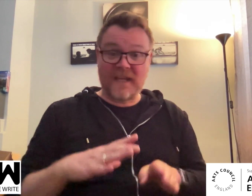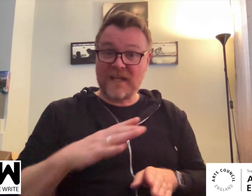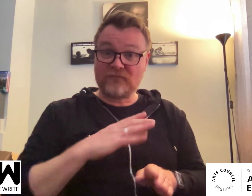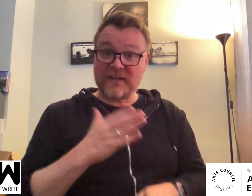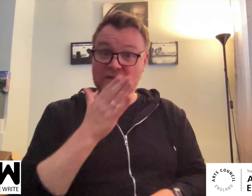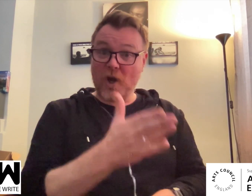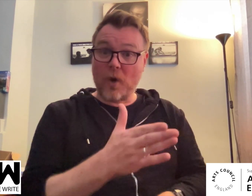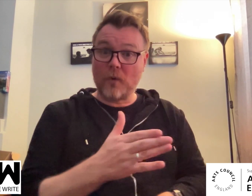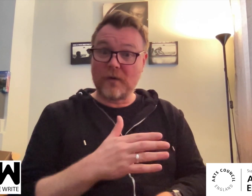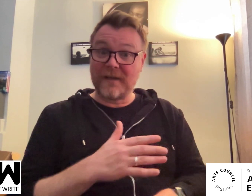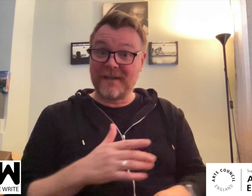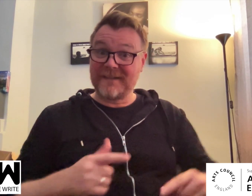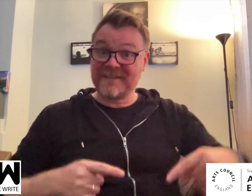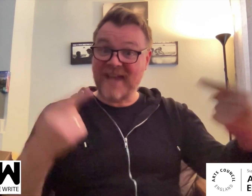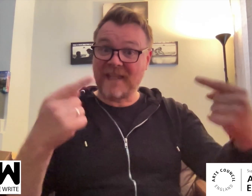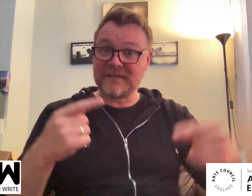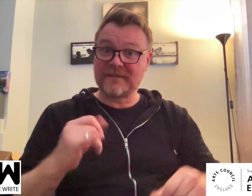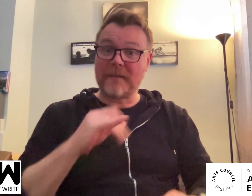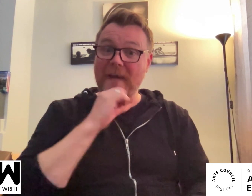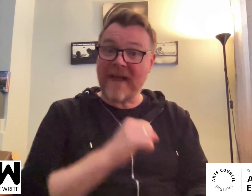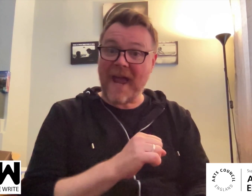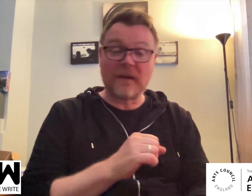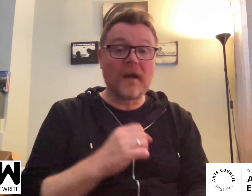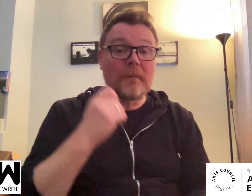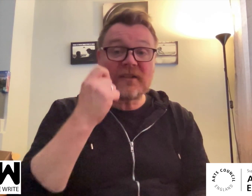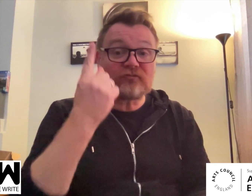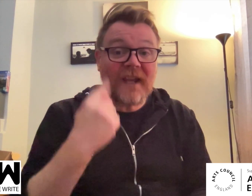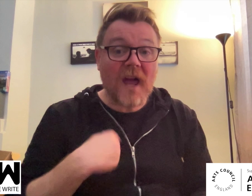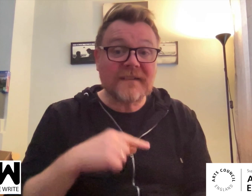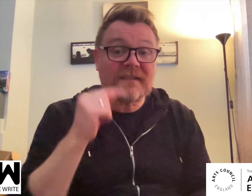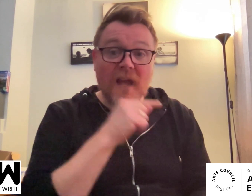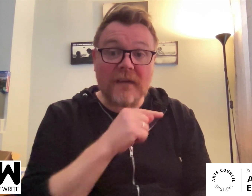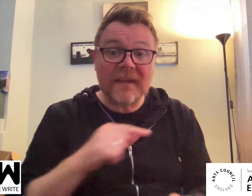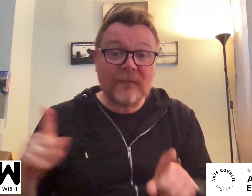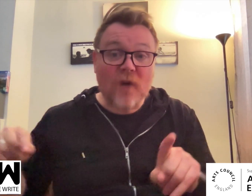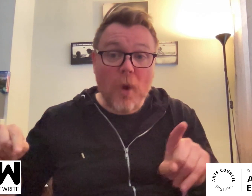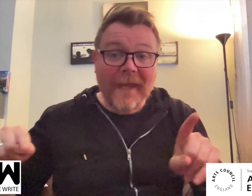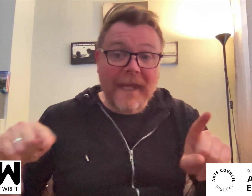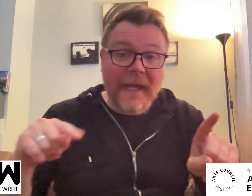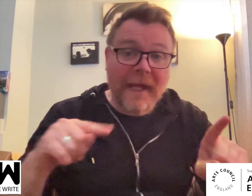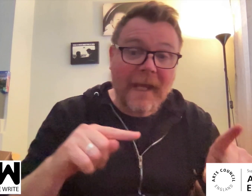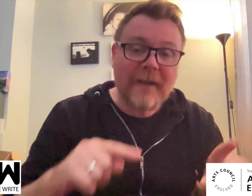and he's ready to go and take on the bad guys. But what he doesn't realise is maybe his son is following him.